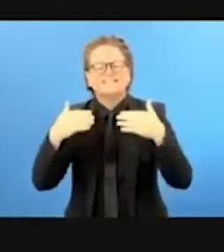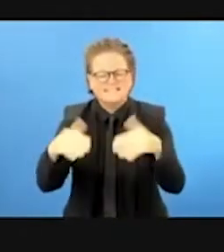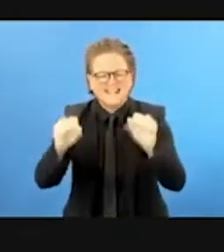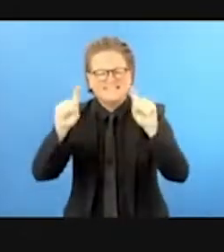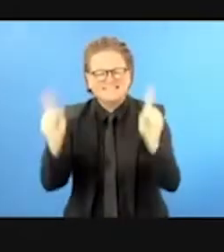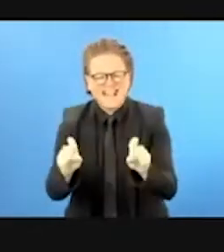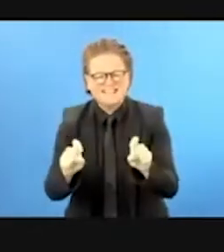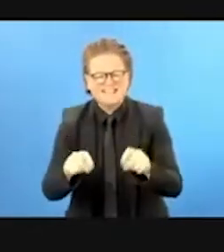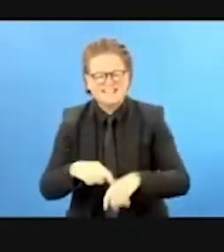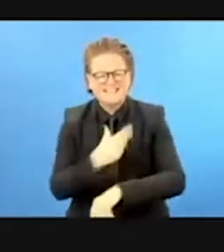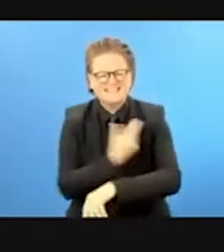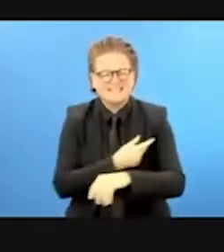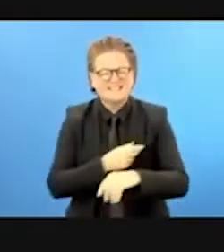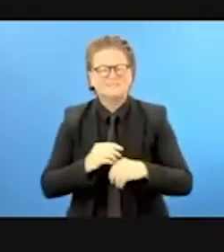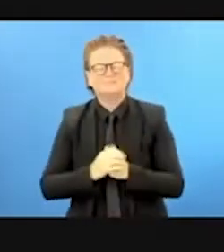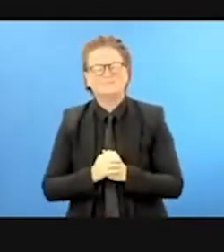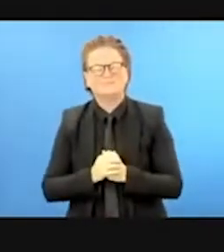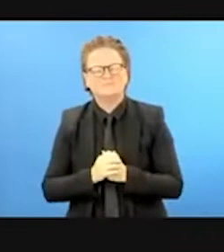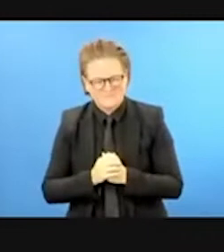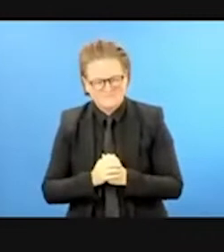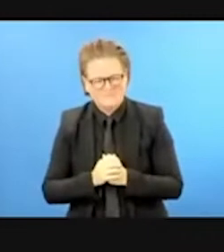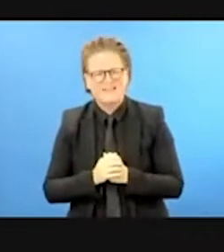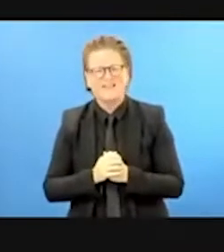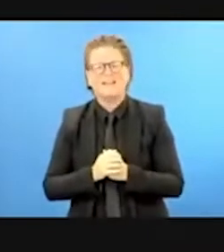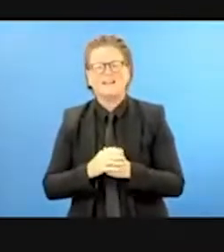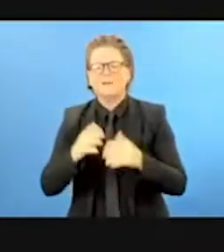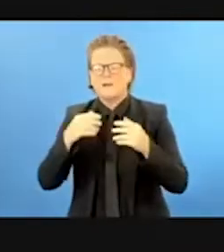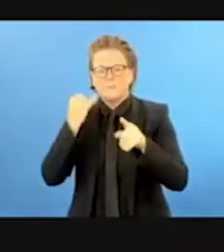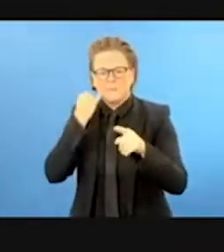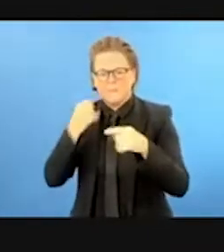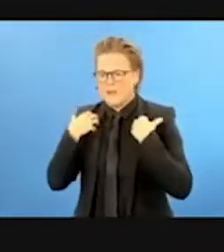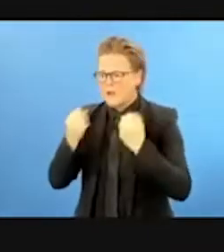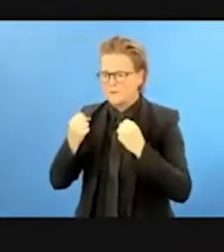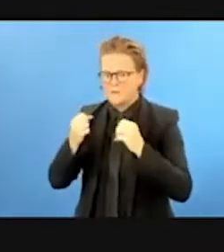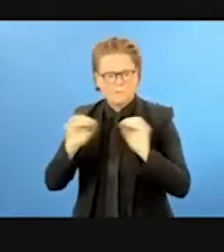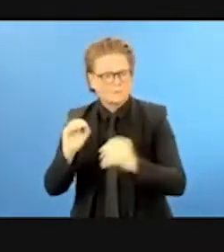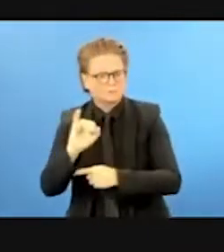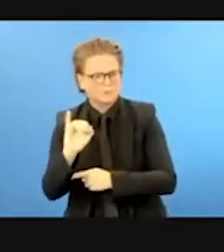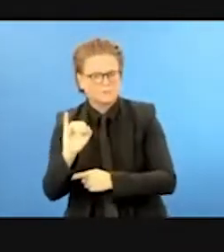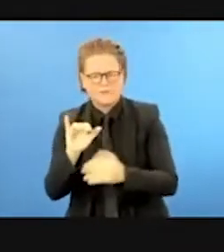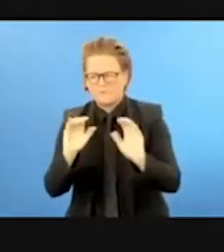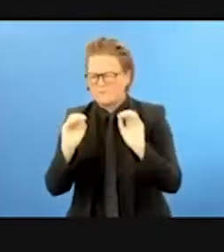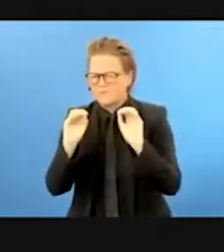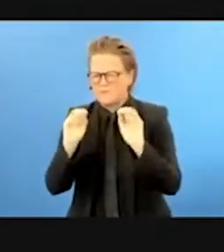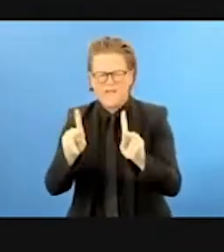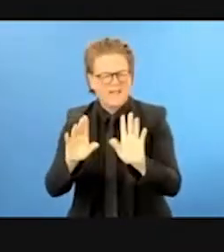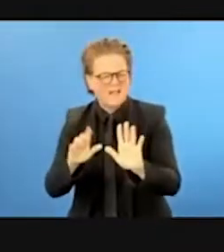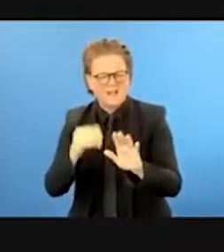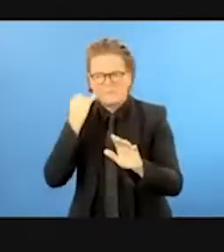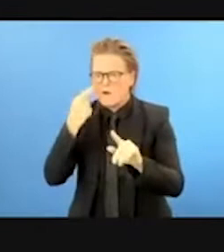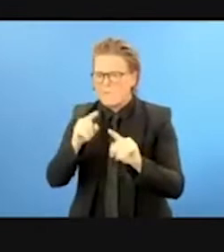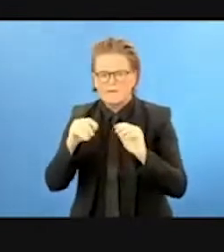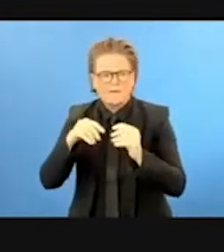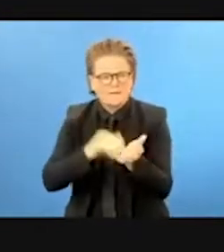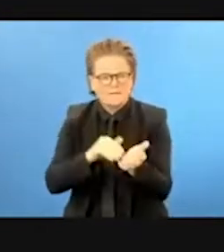provider. If you don't have health insurance or can't get tested through your provider, visit